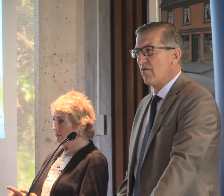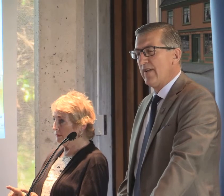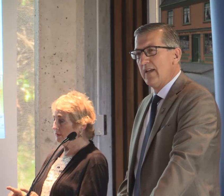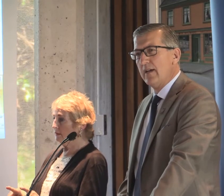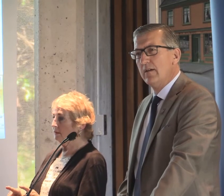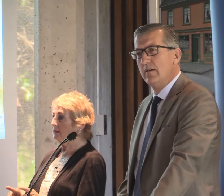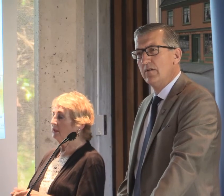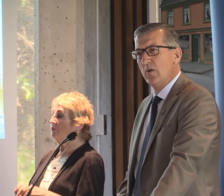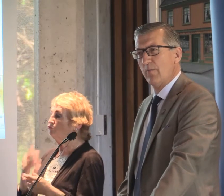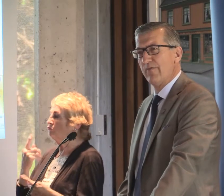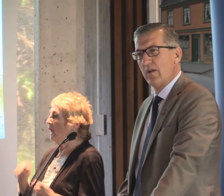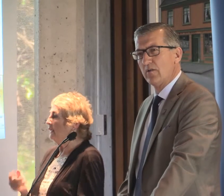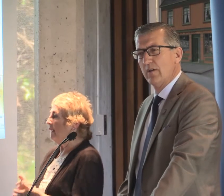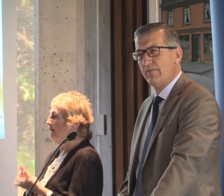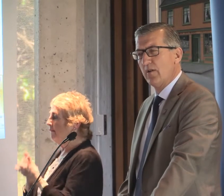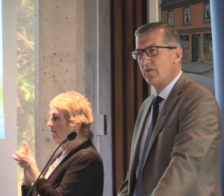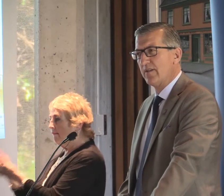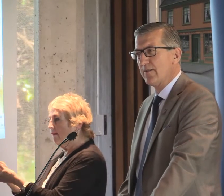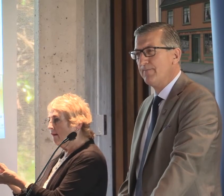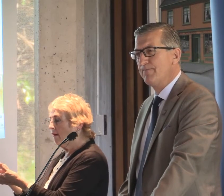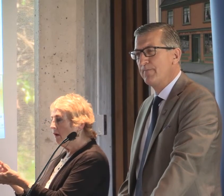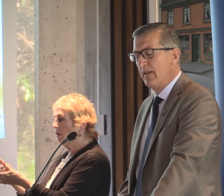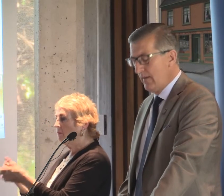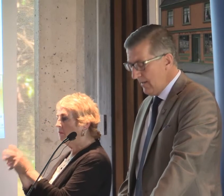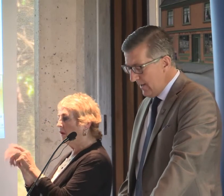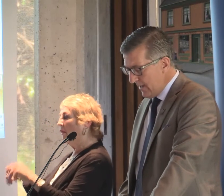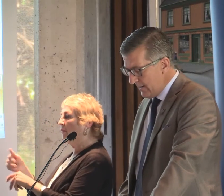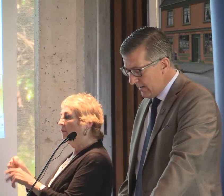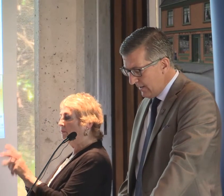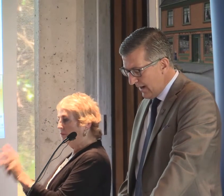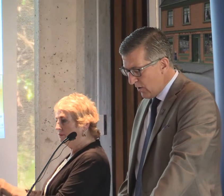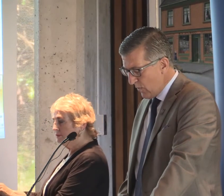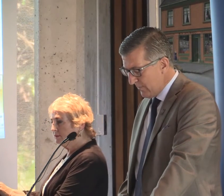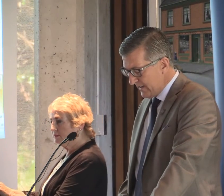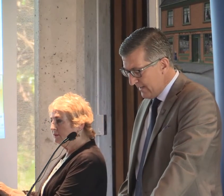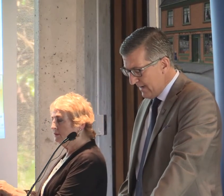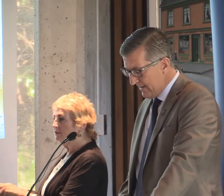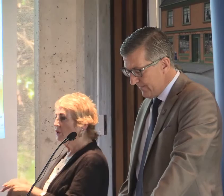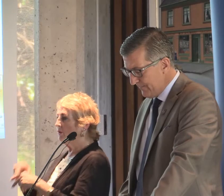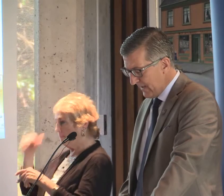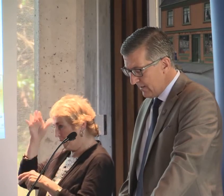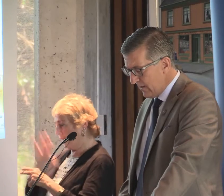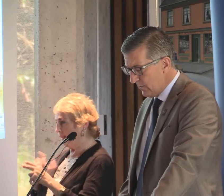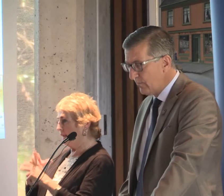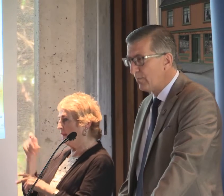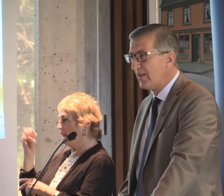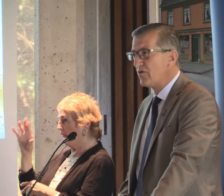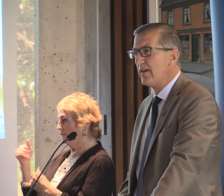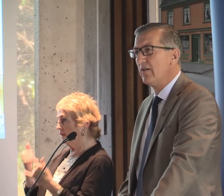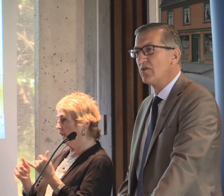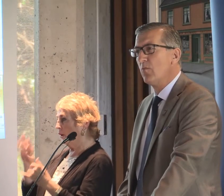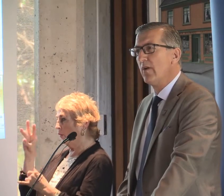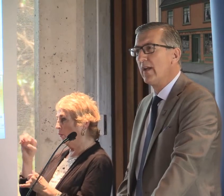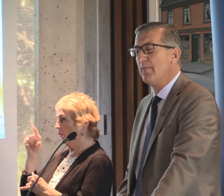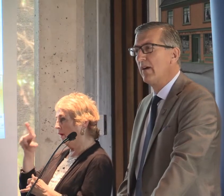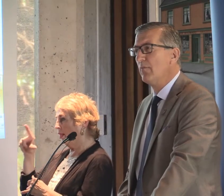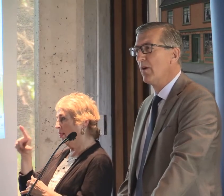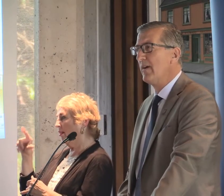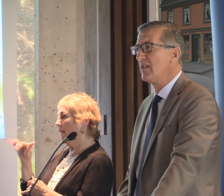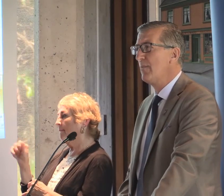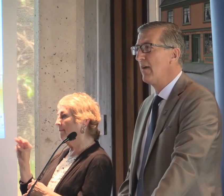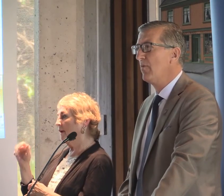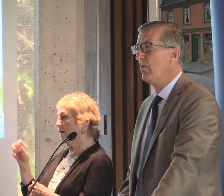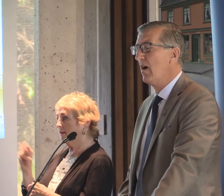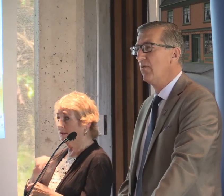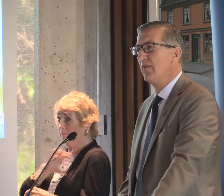was intervening to help a fellow citizen. And Larry Wellman did that. Now, police are here this morning, and I'm not going to put